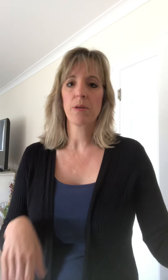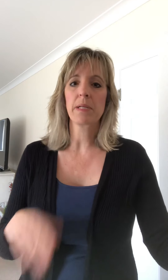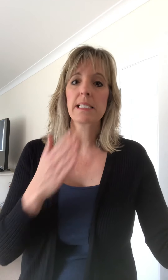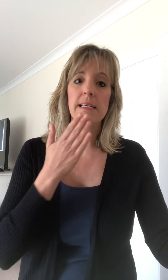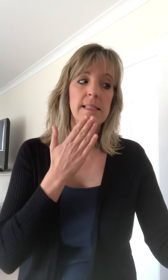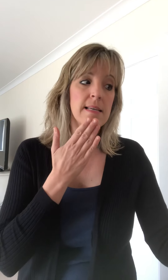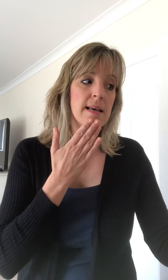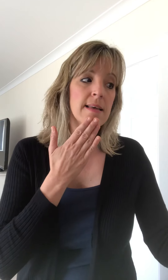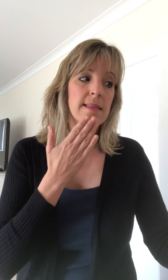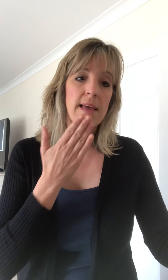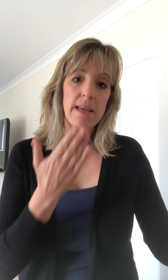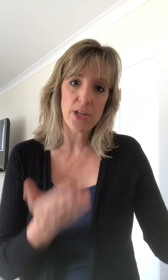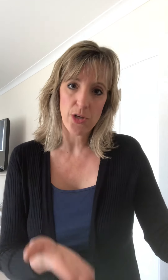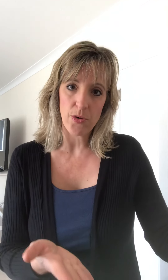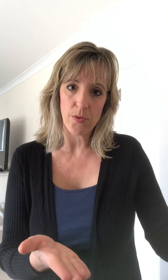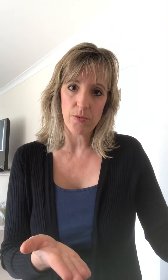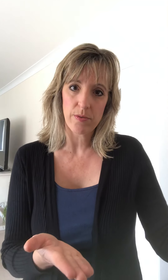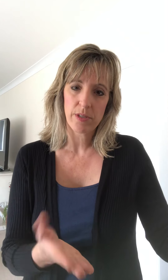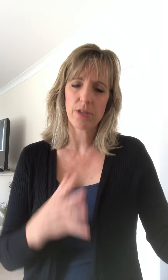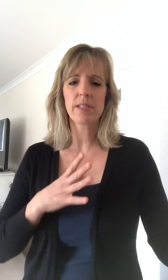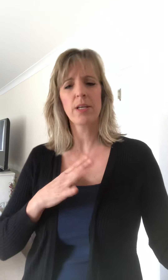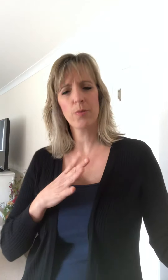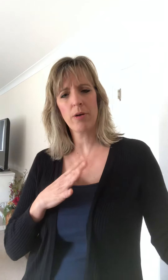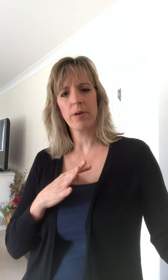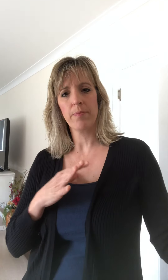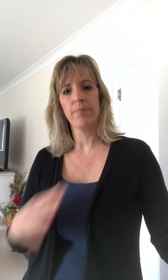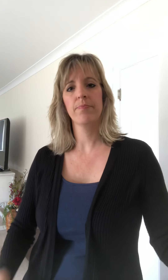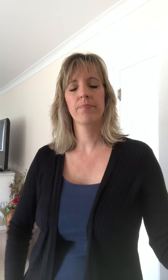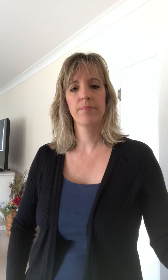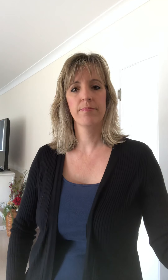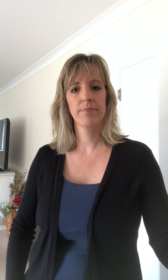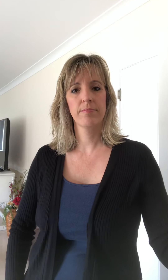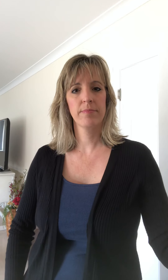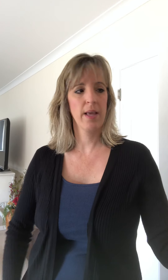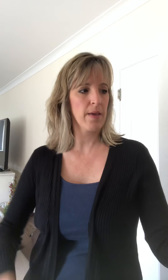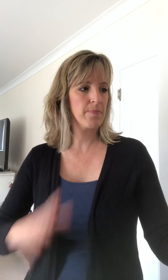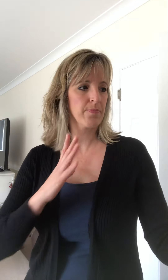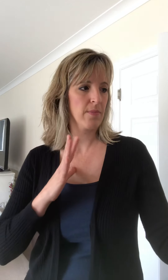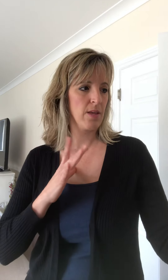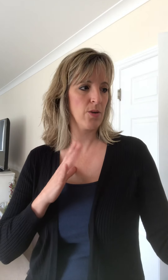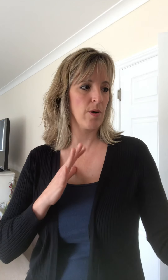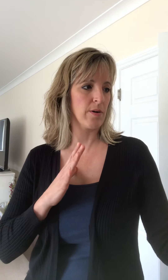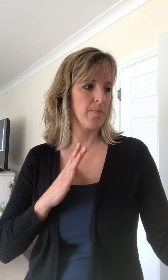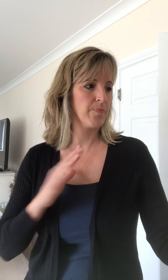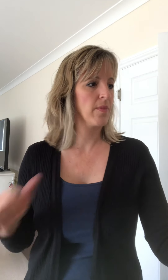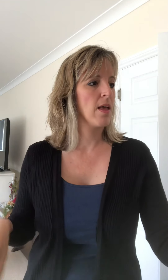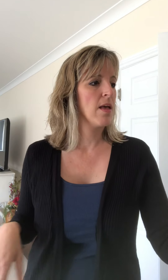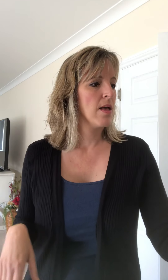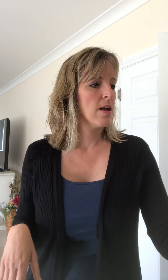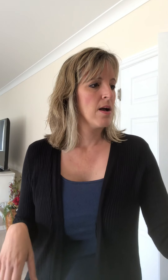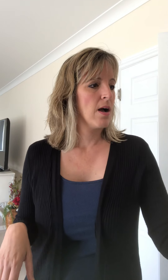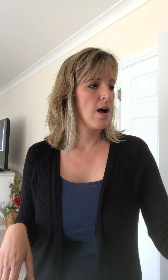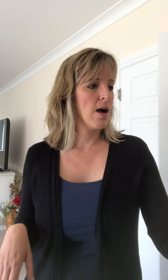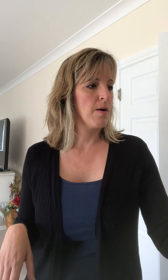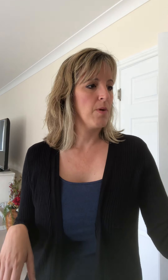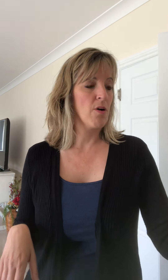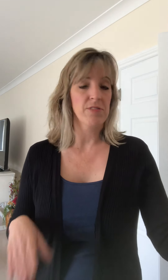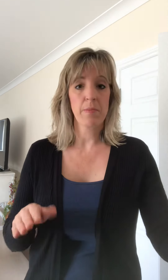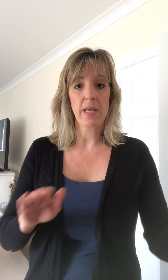somebody says, thank you, you could say you're welcome. Okay, you're welcome. Or if somebody